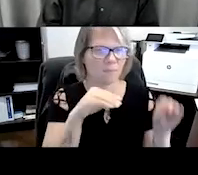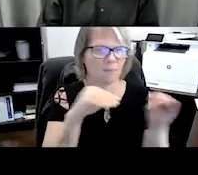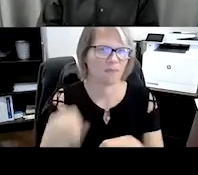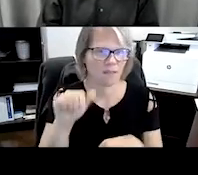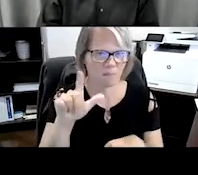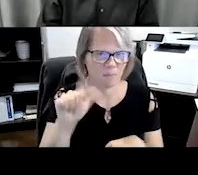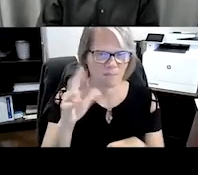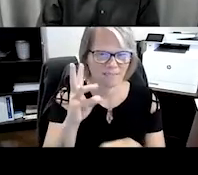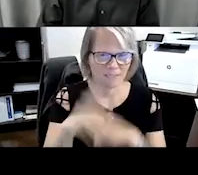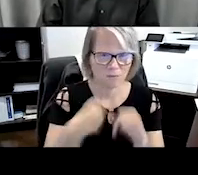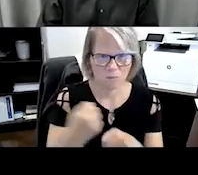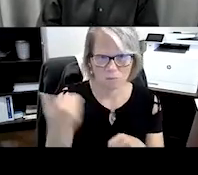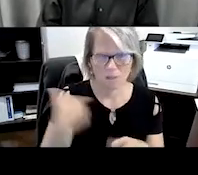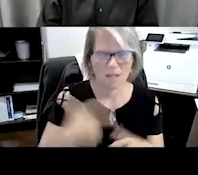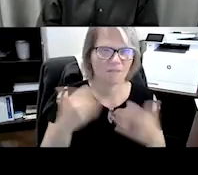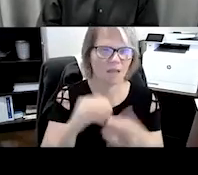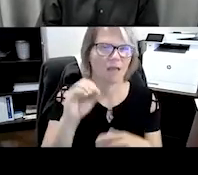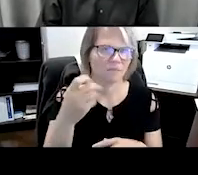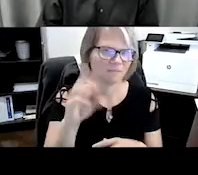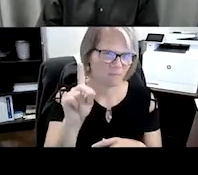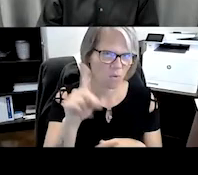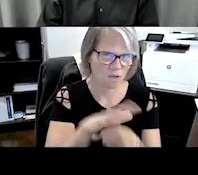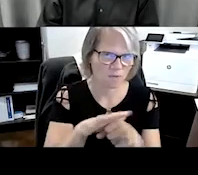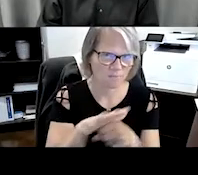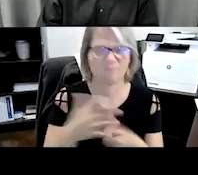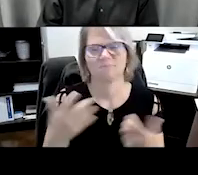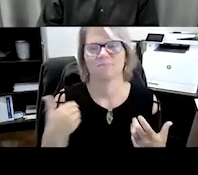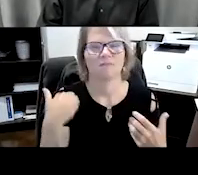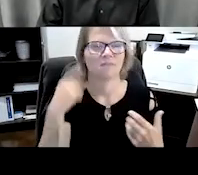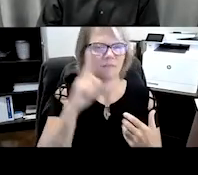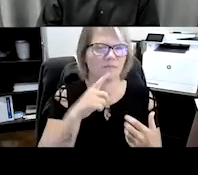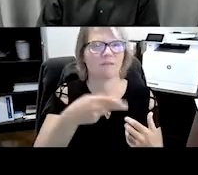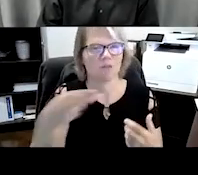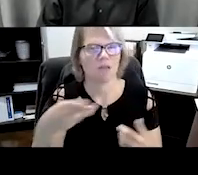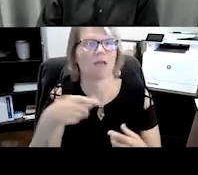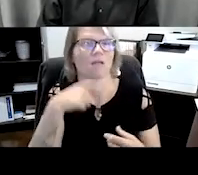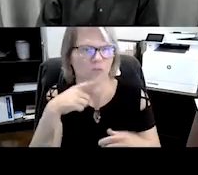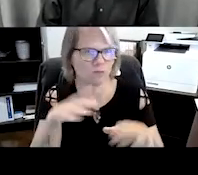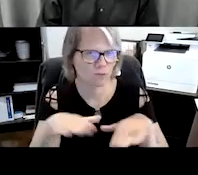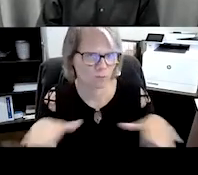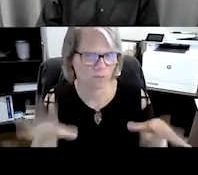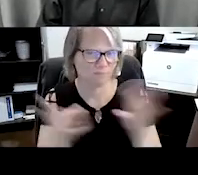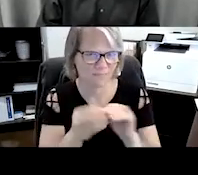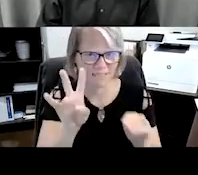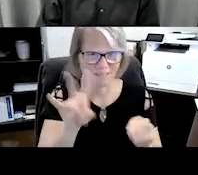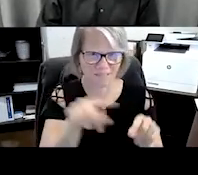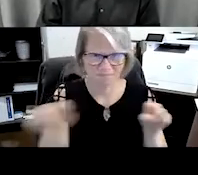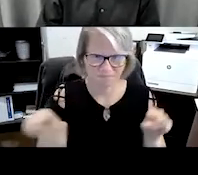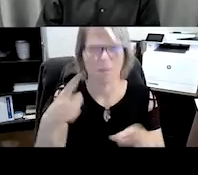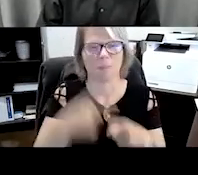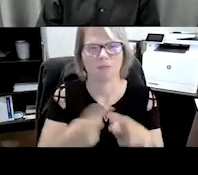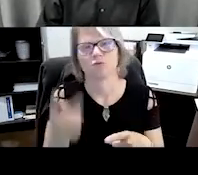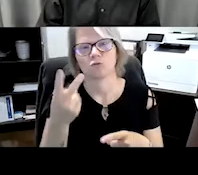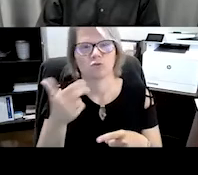and I'm from Minnesota. I moved to Alabama about 6 years ago, and I live in Oxford as well. I'm deaf, and we've